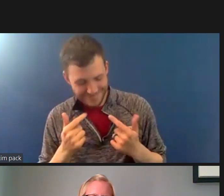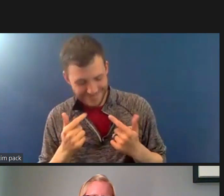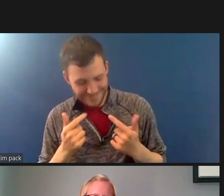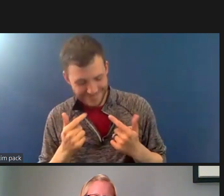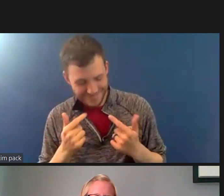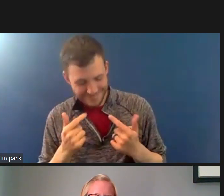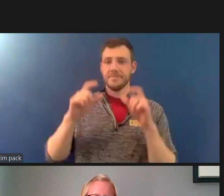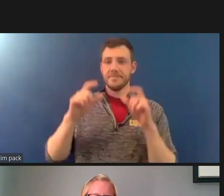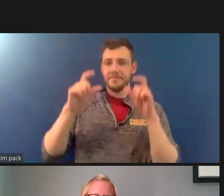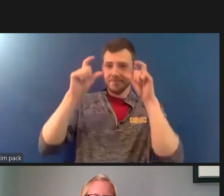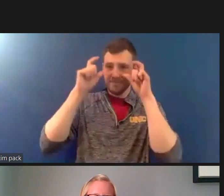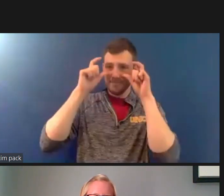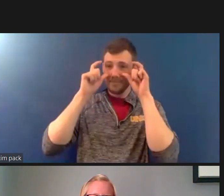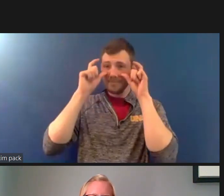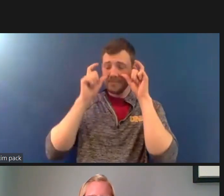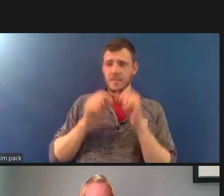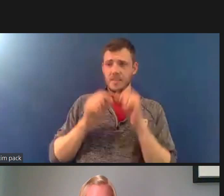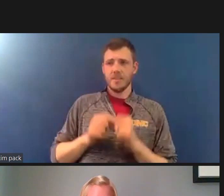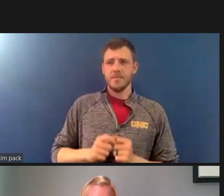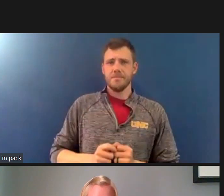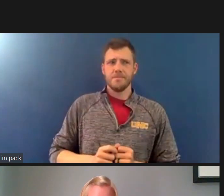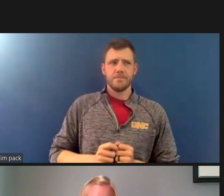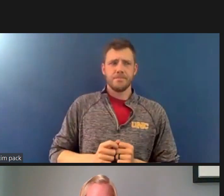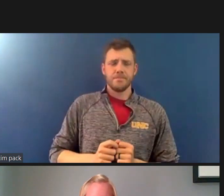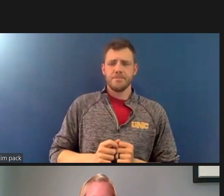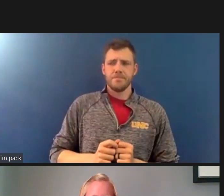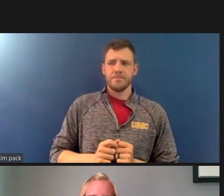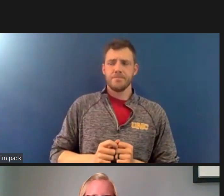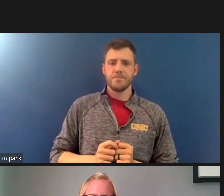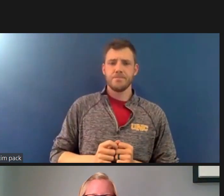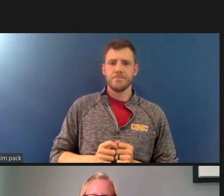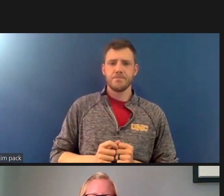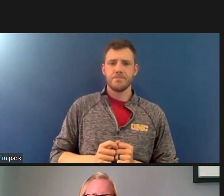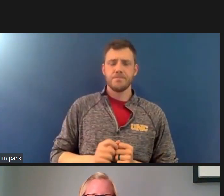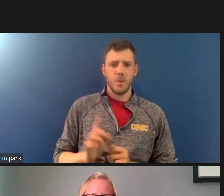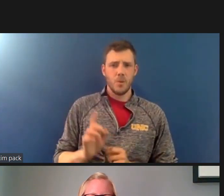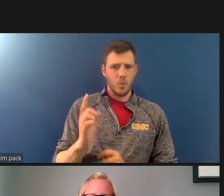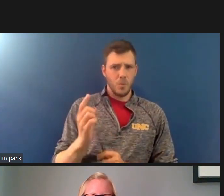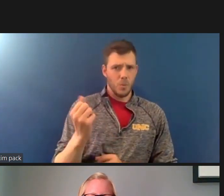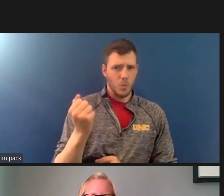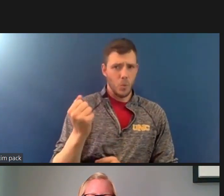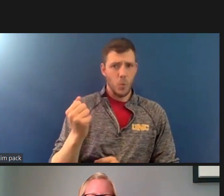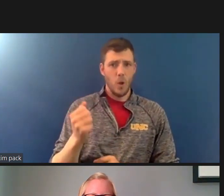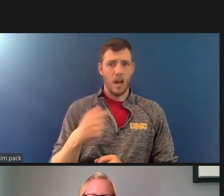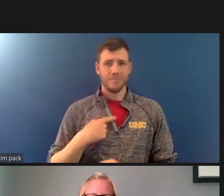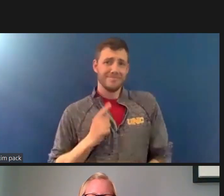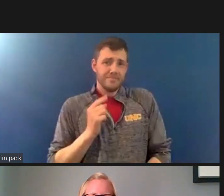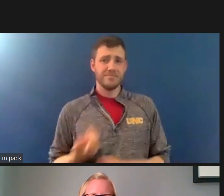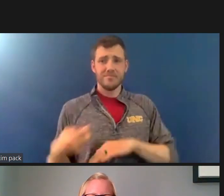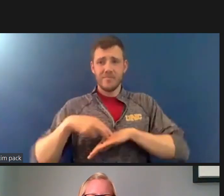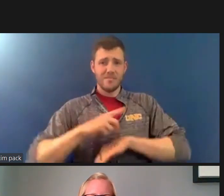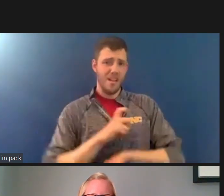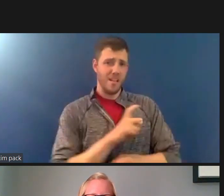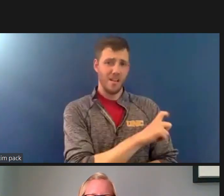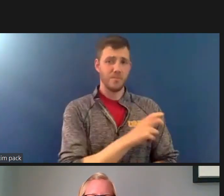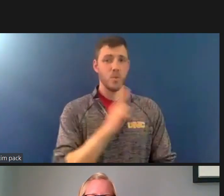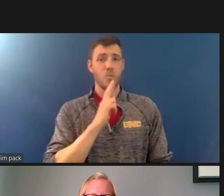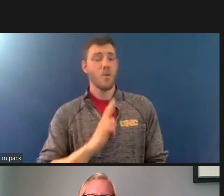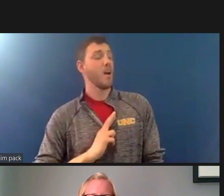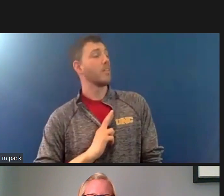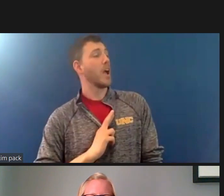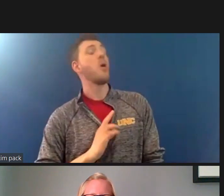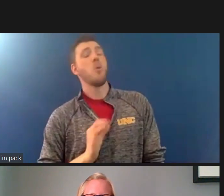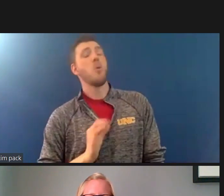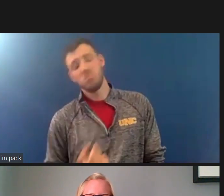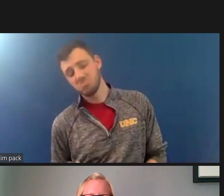to Piggy's face. "Half a sec." He hastened back into the forest. Ralph stood up and trotted along to the